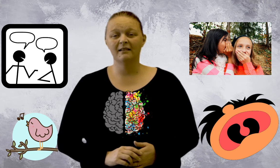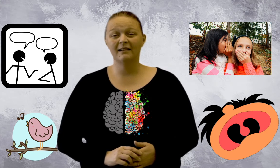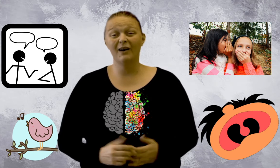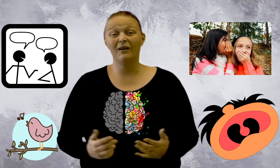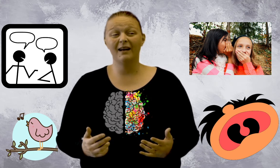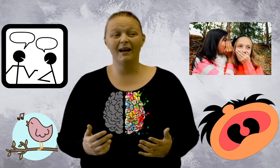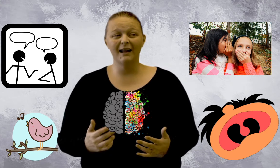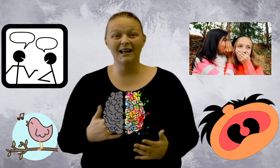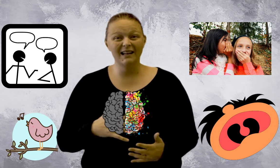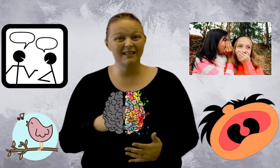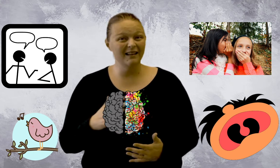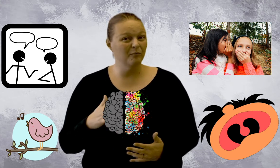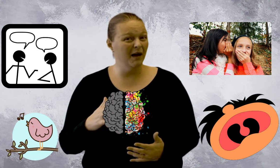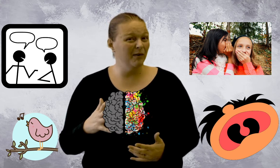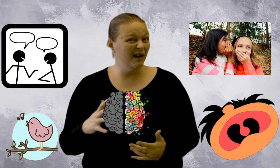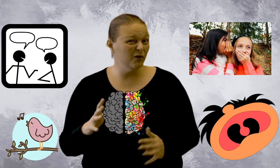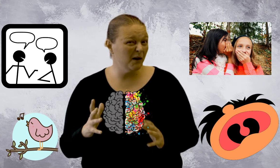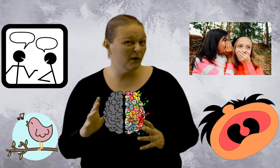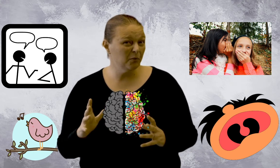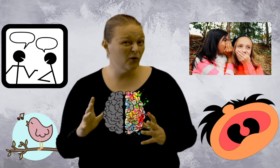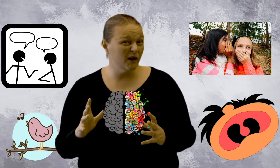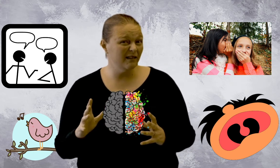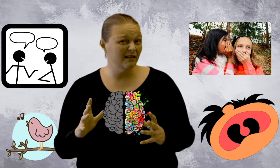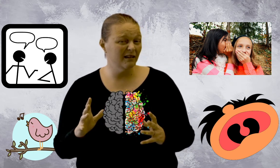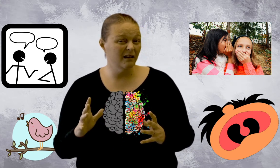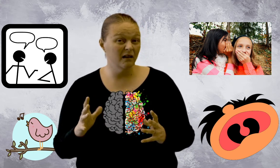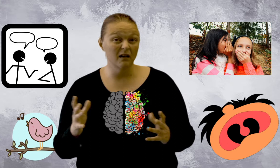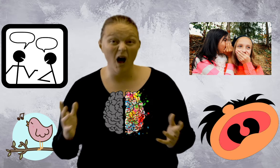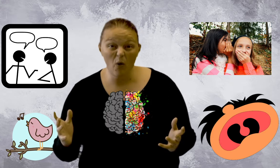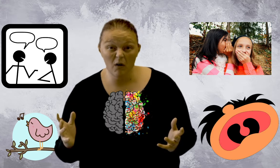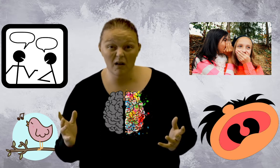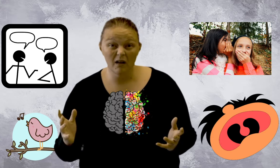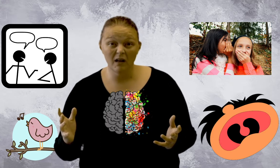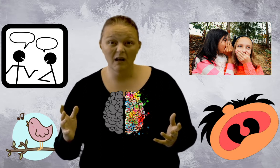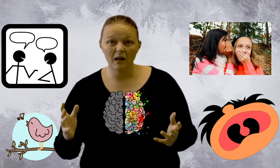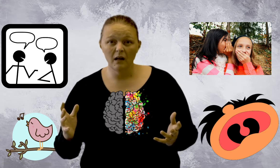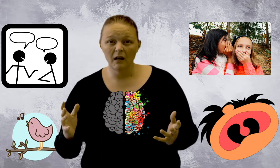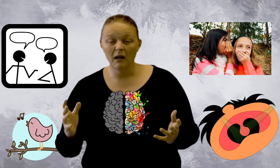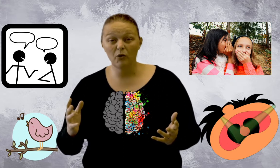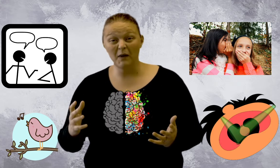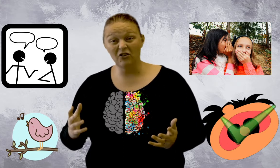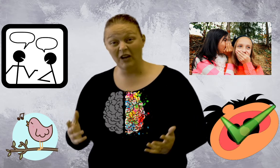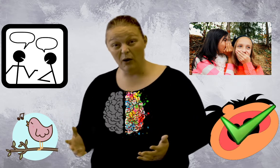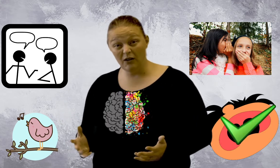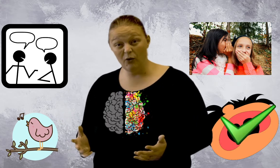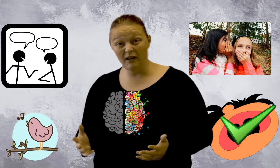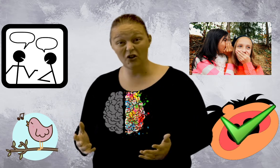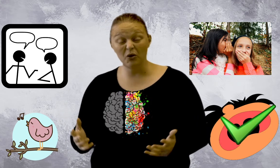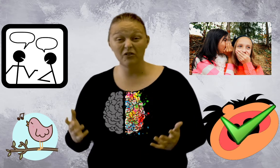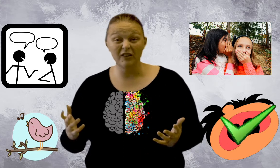Now, I kind of think maybe that was my whisper voice. No? It was my shouting voice? Are you